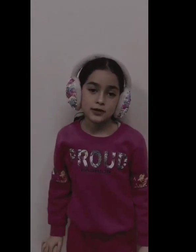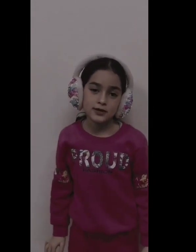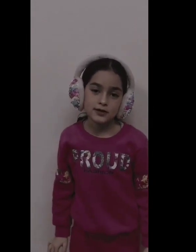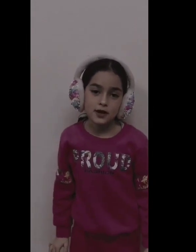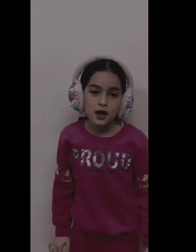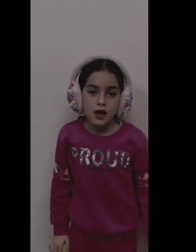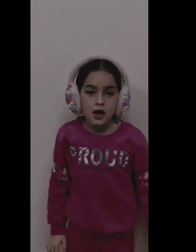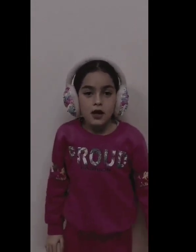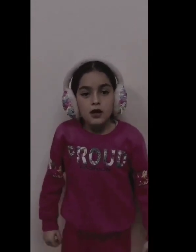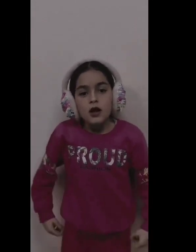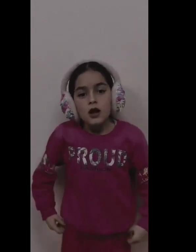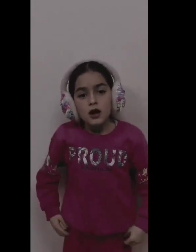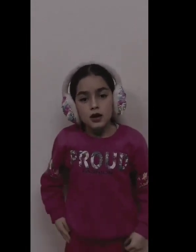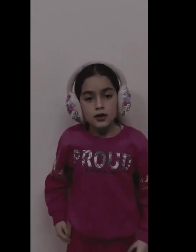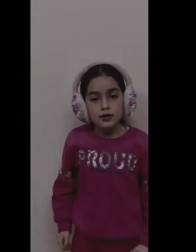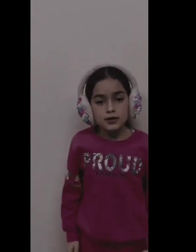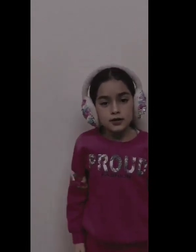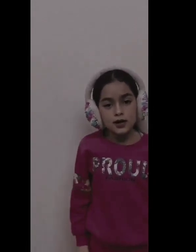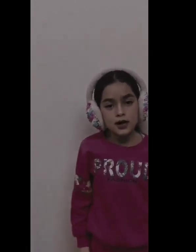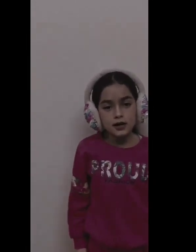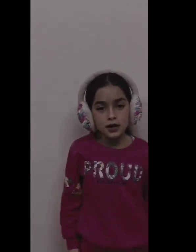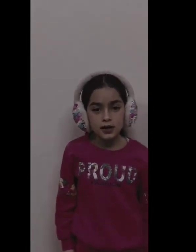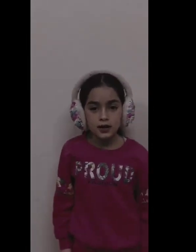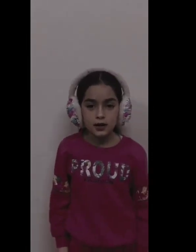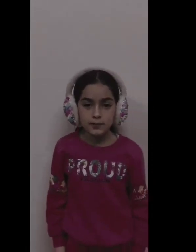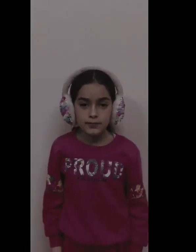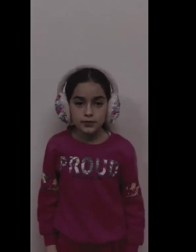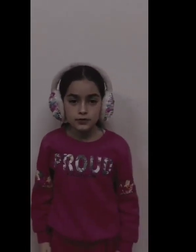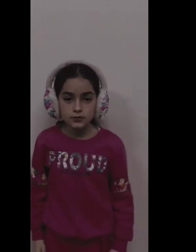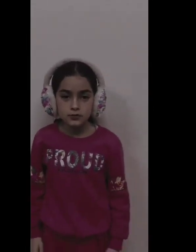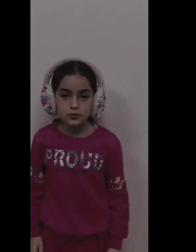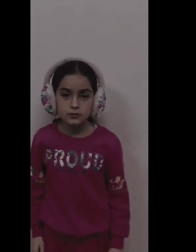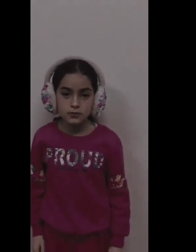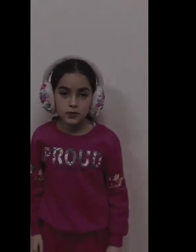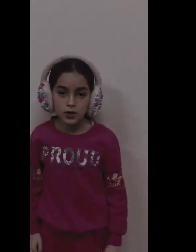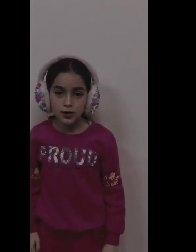Means, hi, can I help you? Bye.